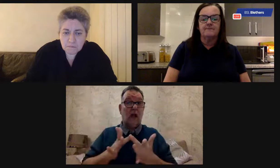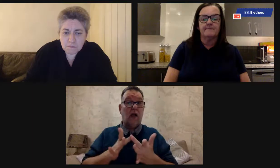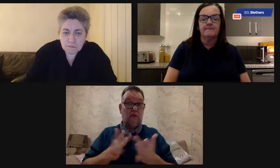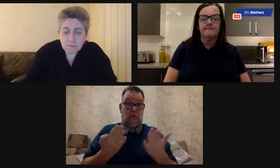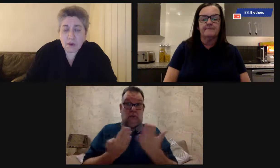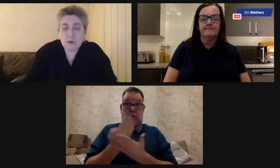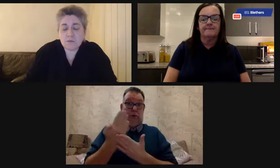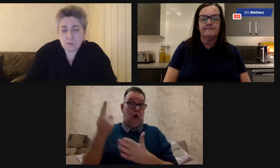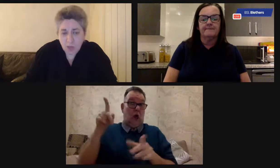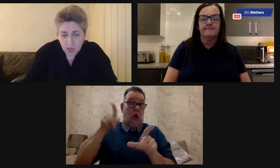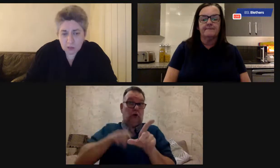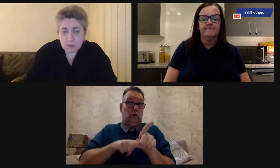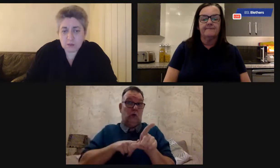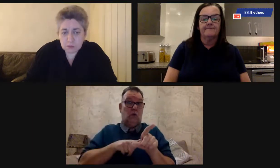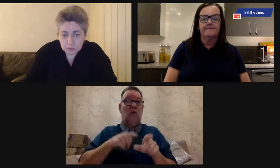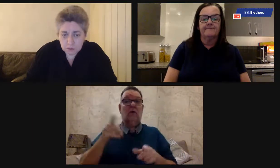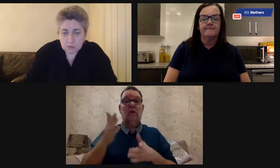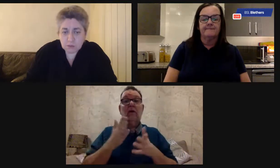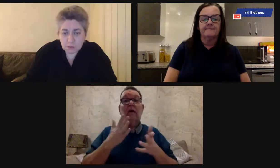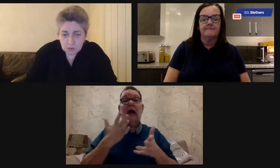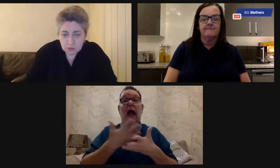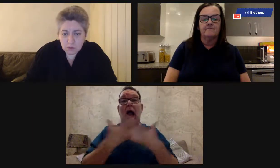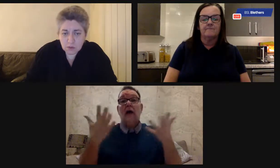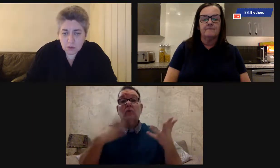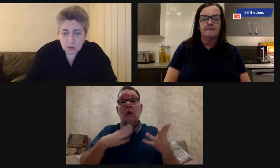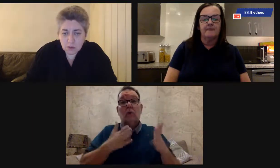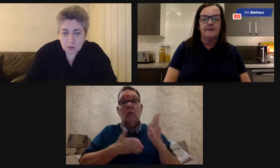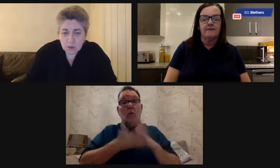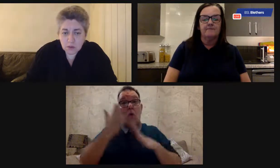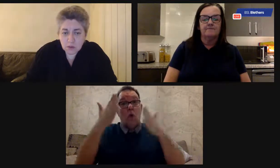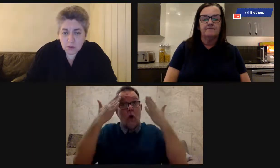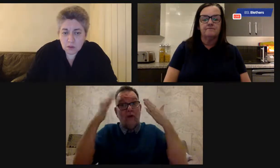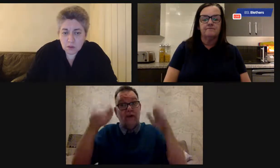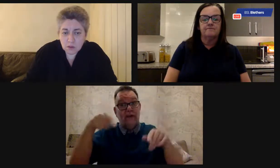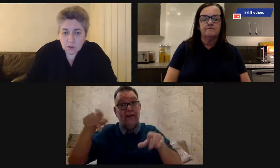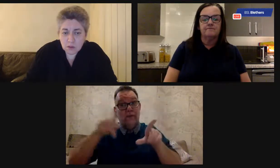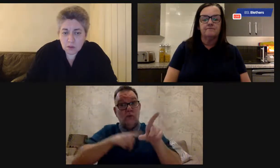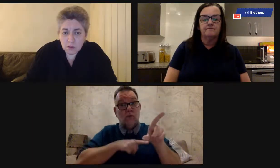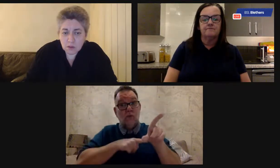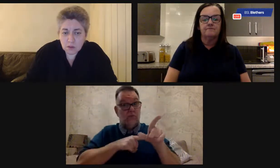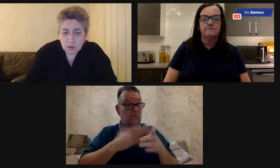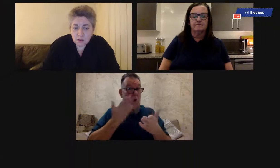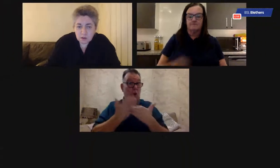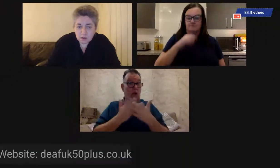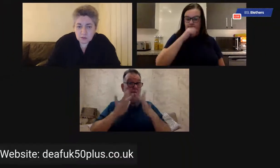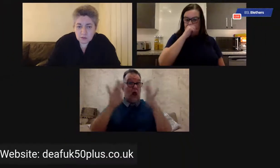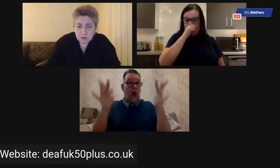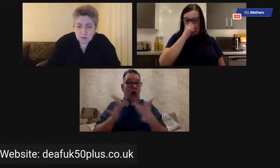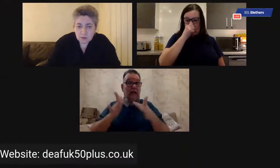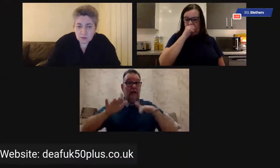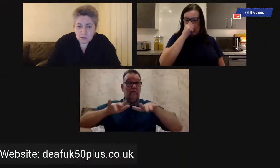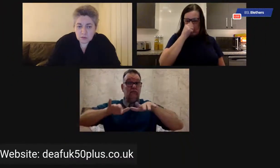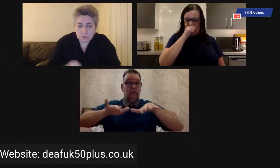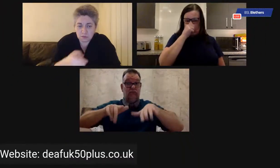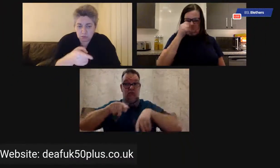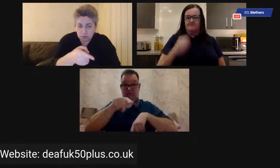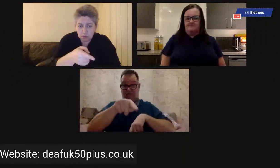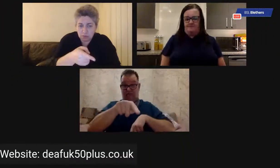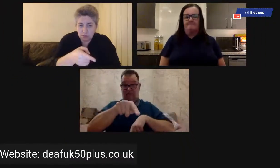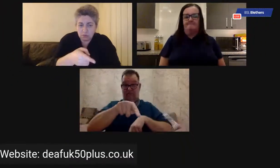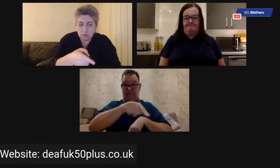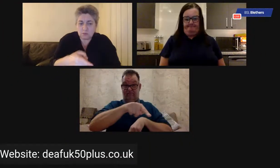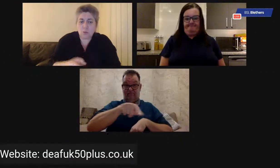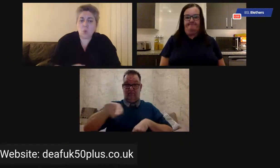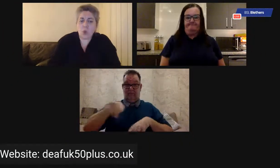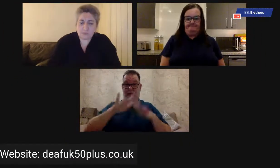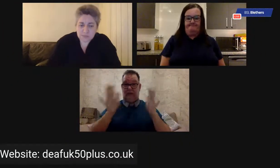Uh, it's very straightforward. Is we have our own website and that was established last year, and it literally just says if you want to go on